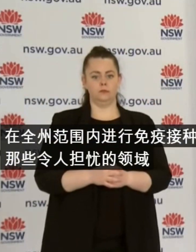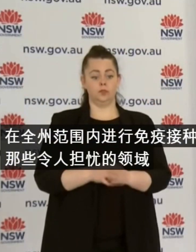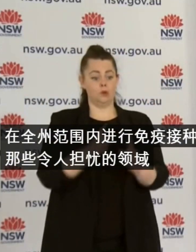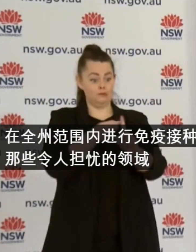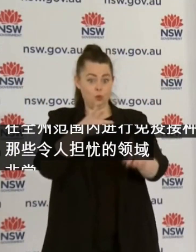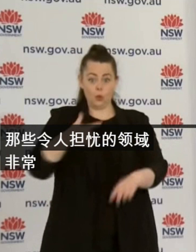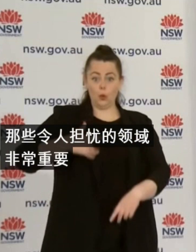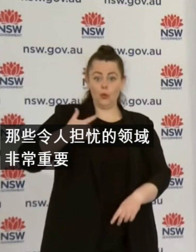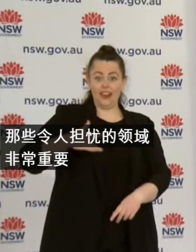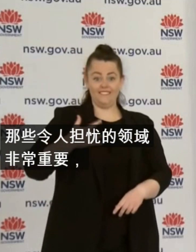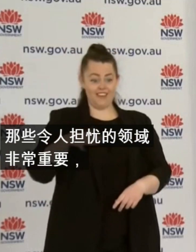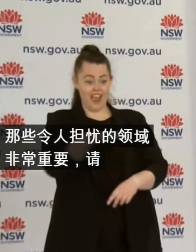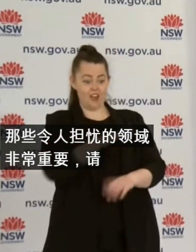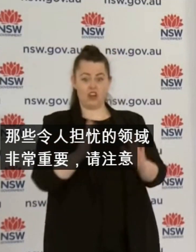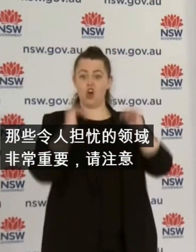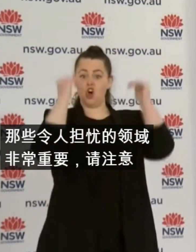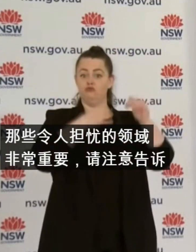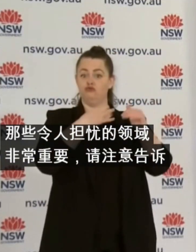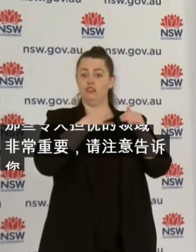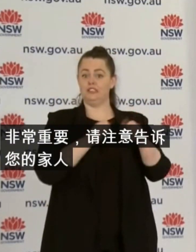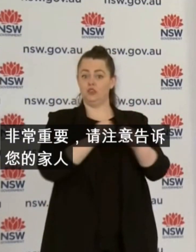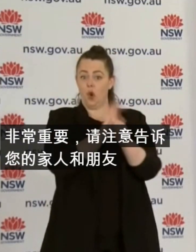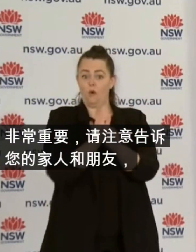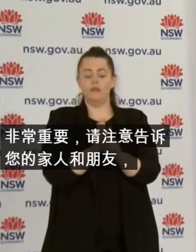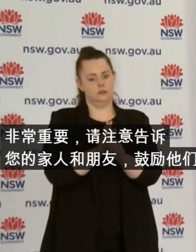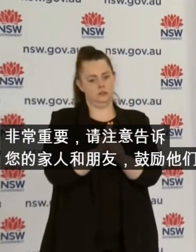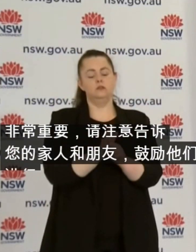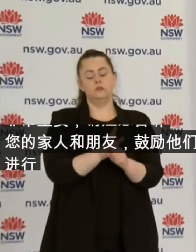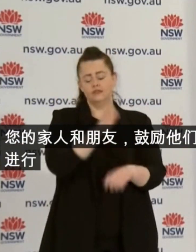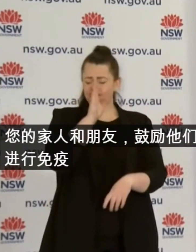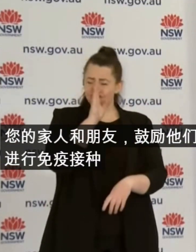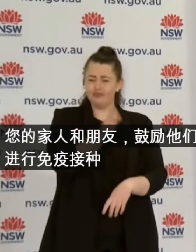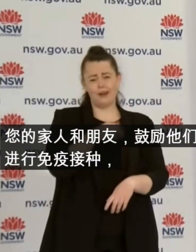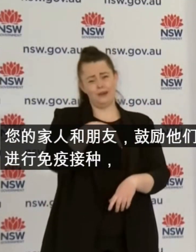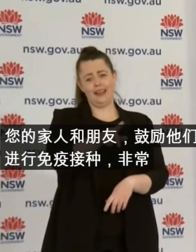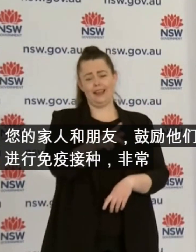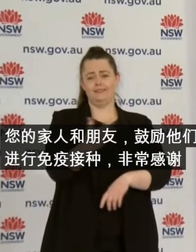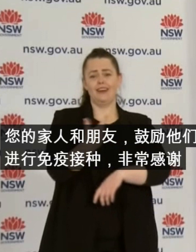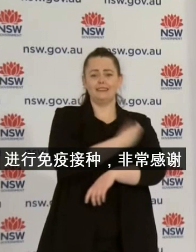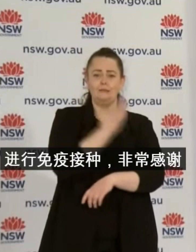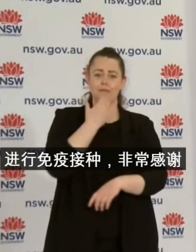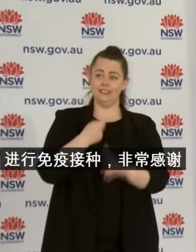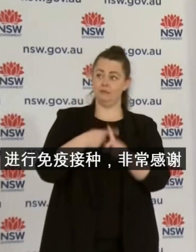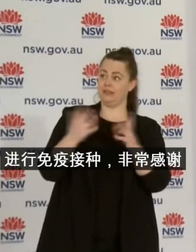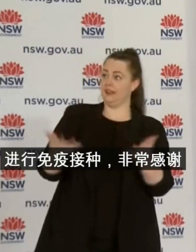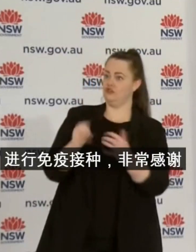concern. Very important, get immunised. Tell your family and friends, encourage them to get immunised as well. Thanks very